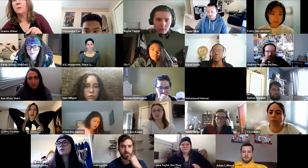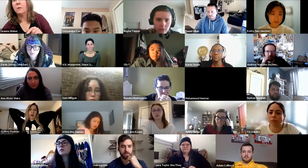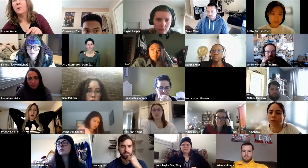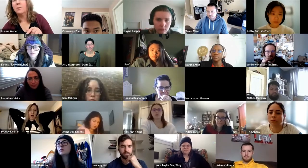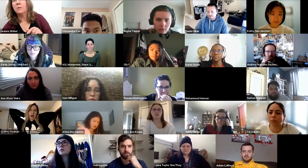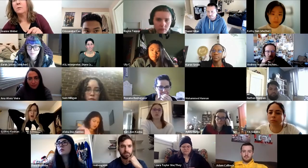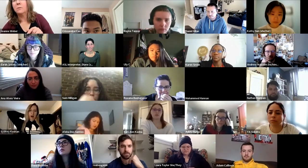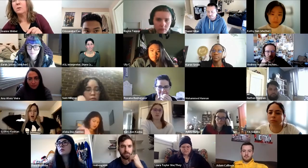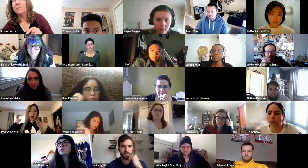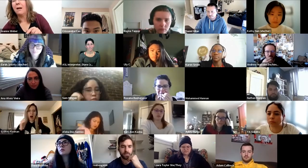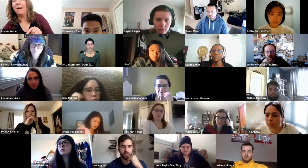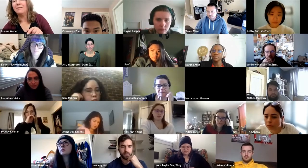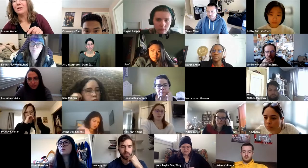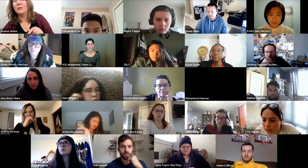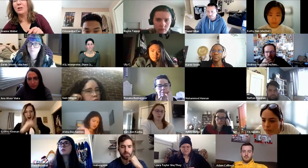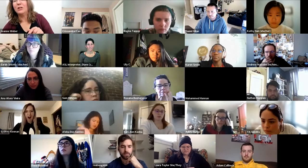Just 1 second here.